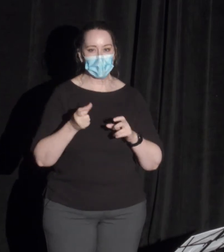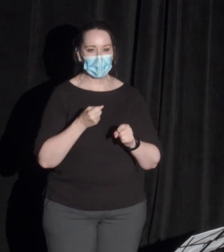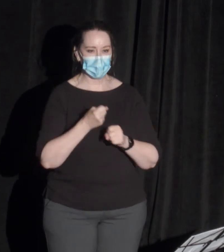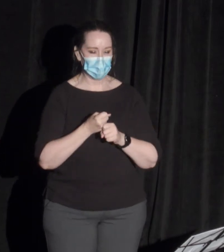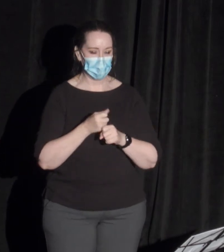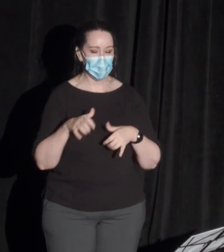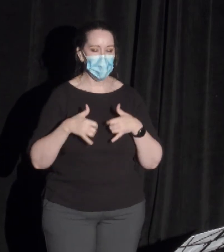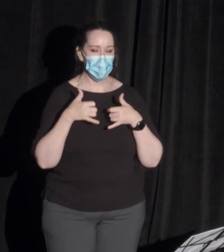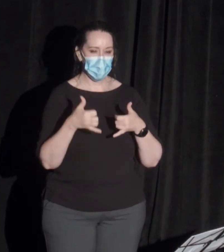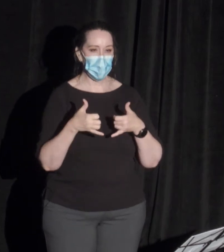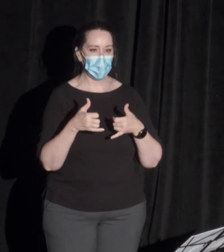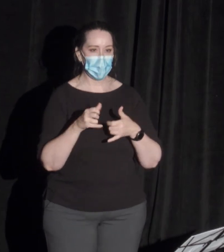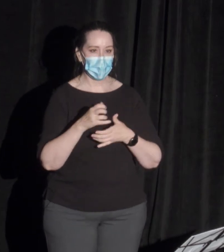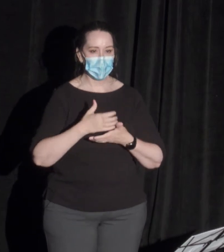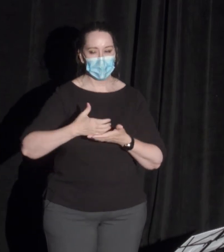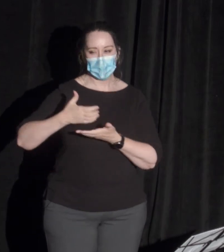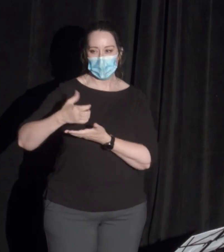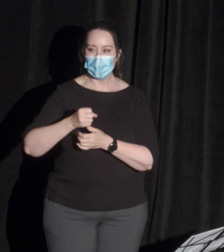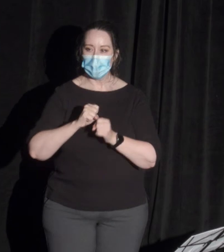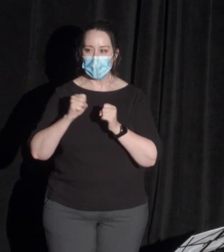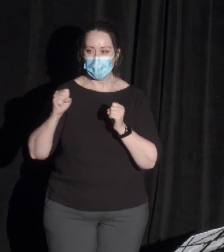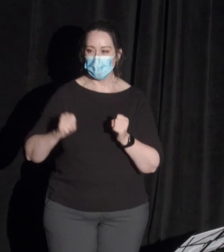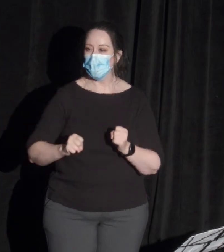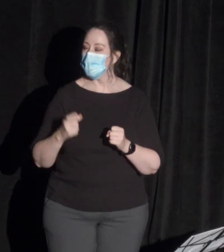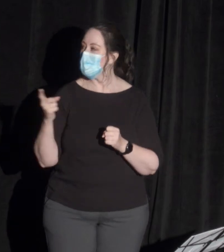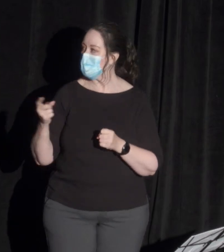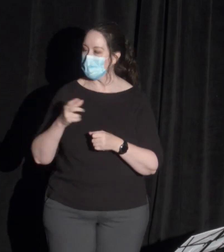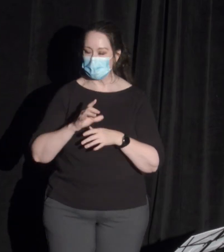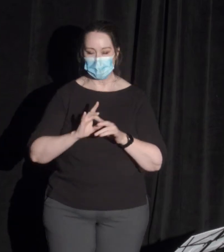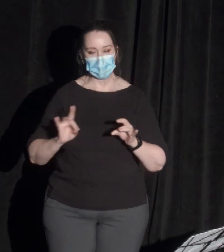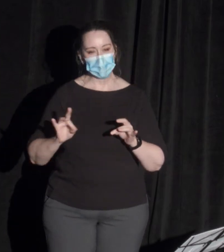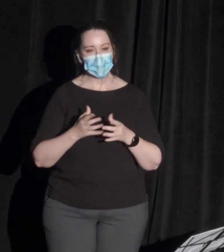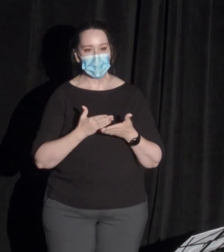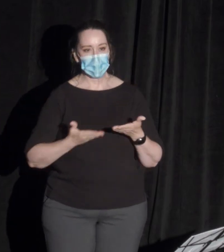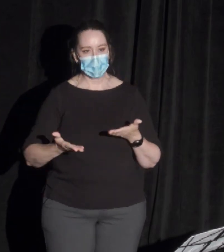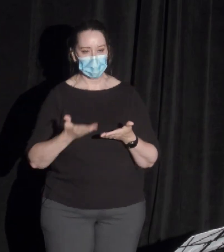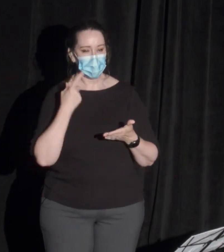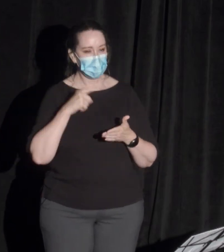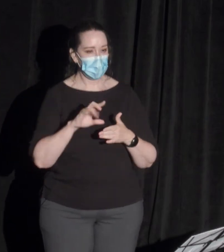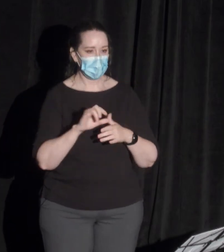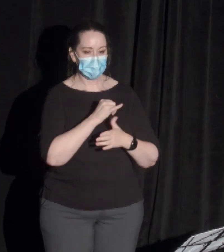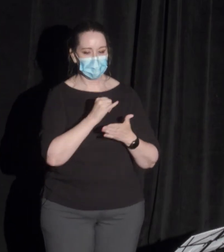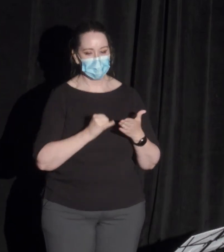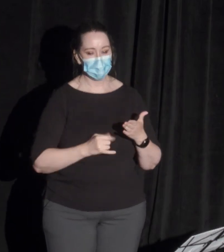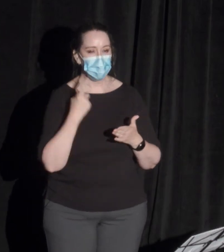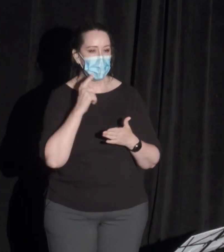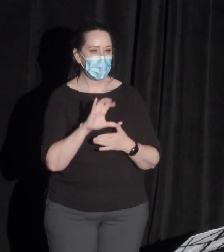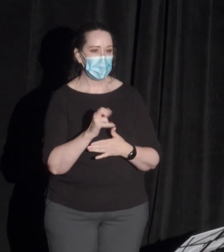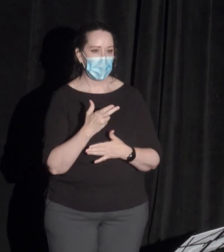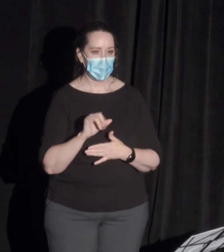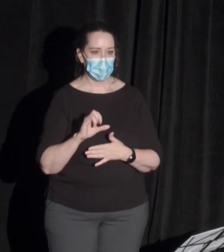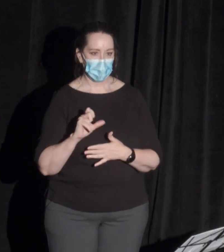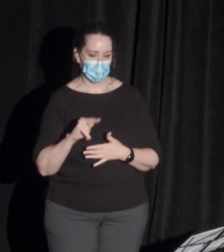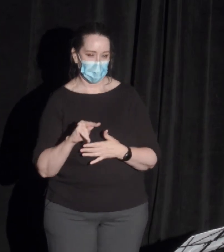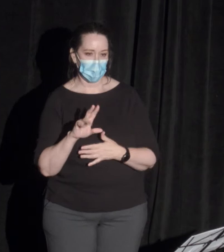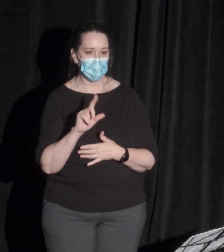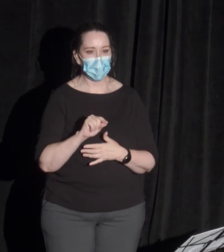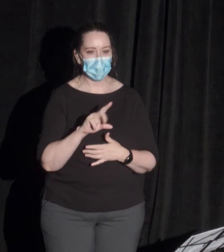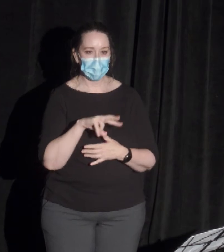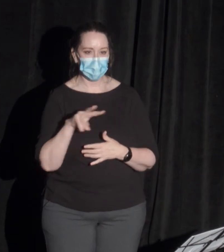award statue and the unique base designed especially for Chicon 2022. The Hugo Award trophy